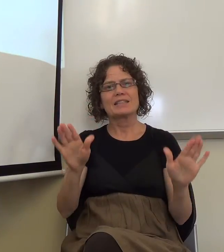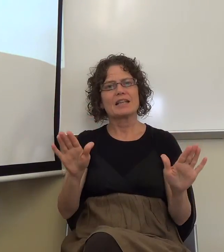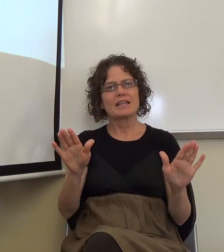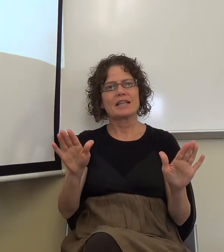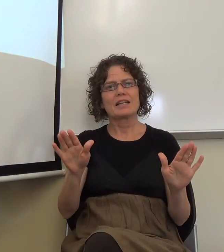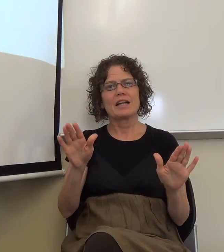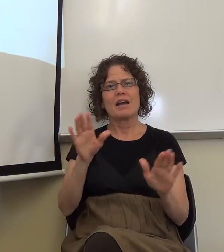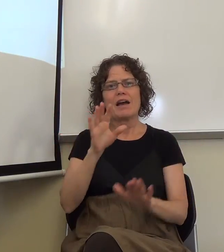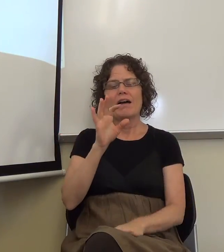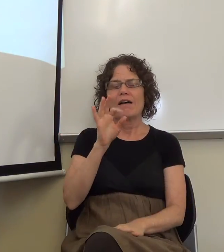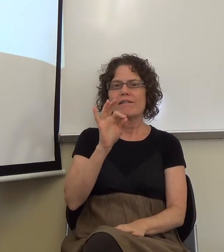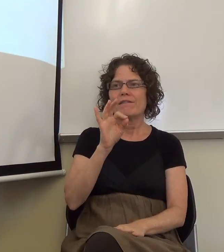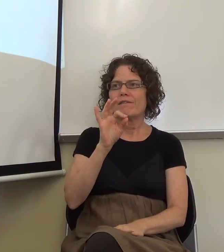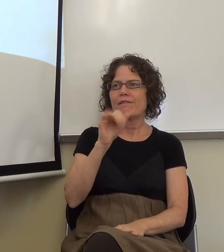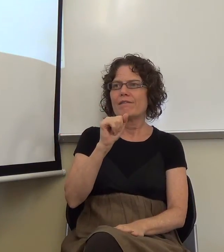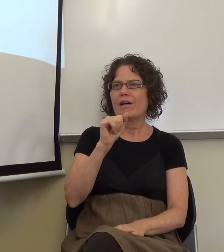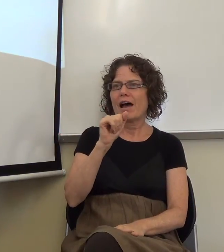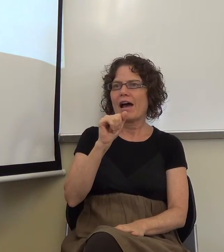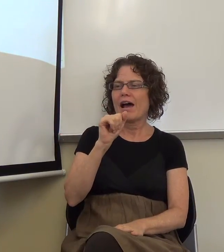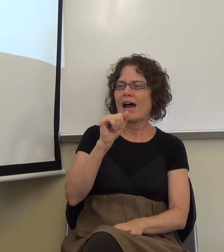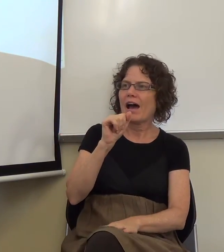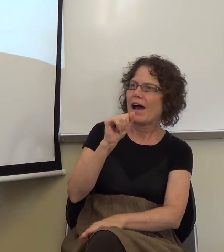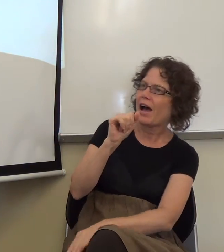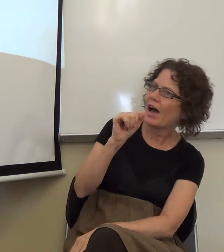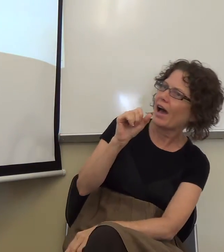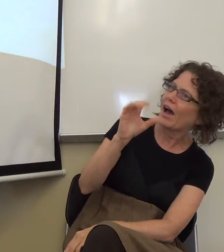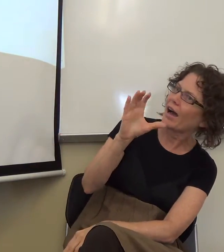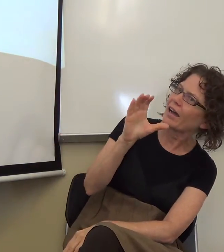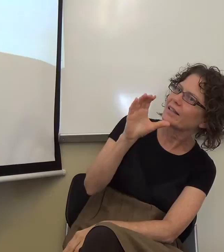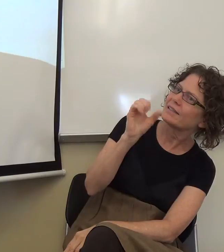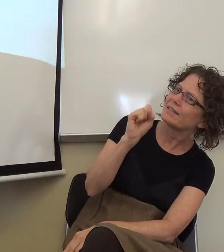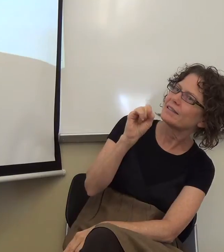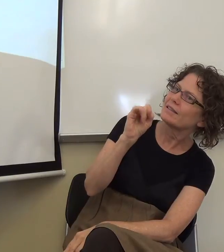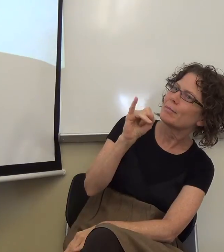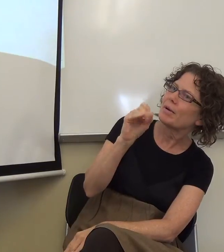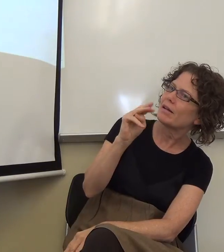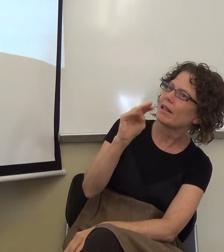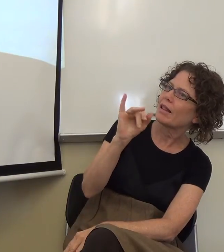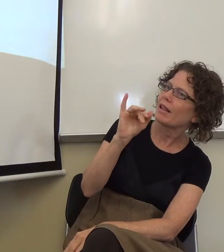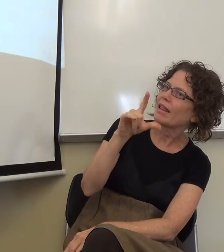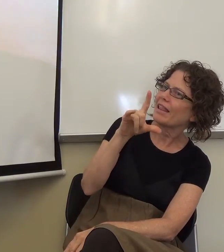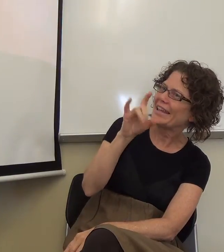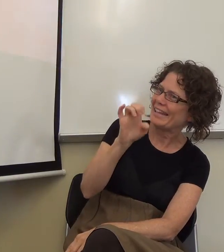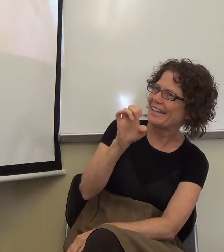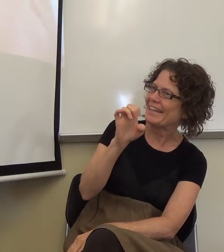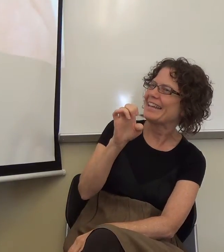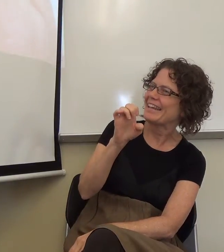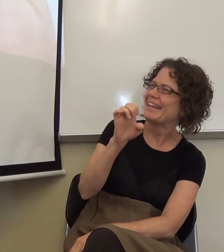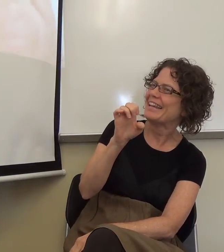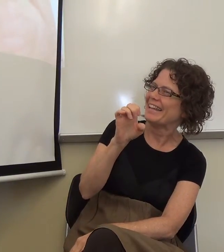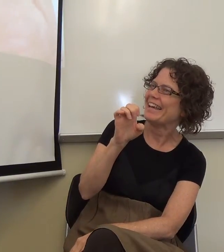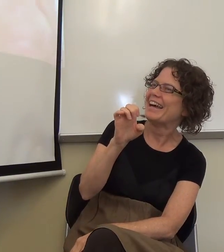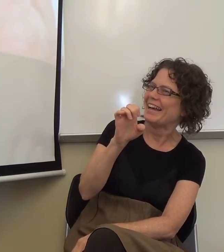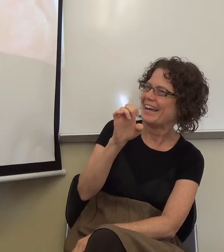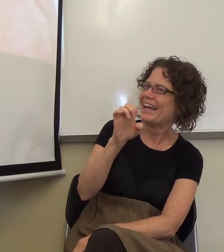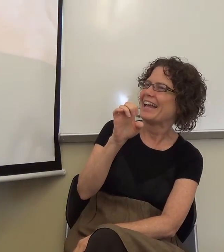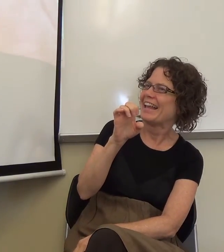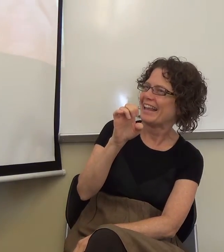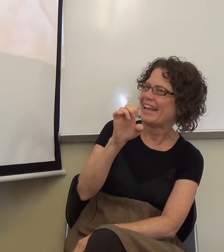facsimile. What does facsimile mean? It's copy. Yeah, facsimile is copy. Which, this is the word